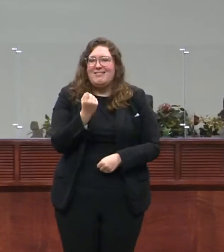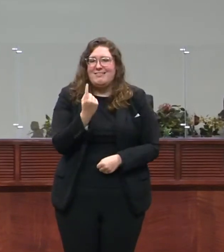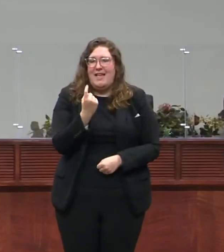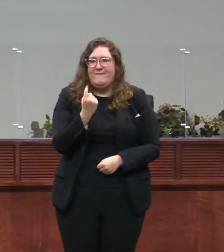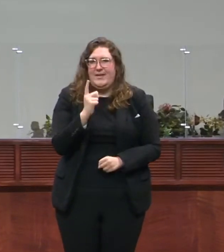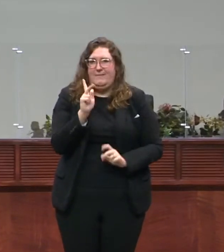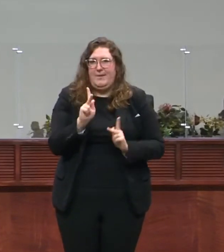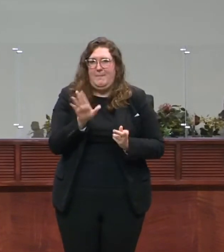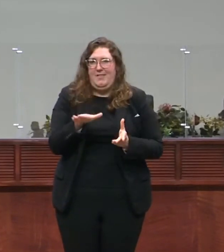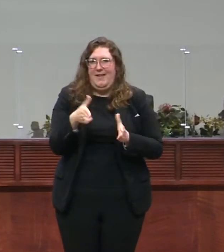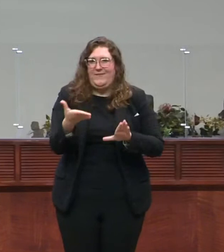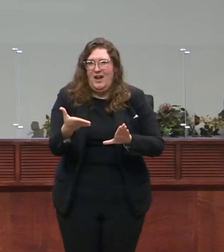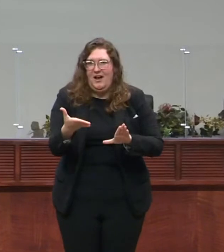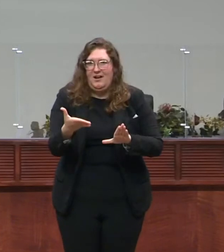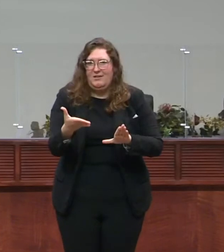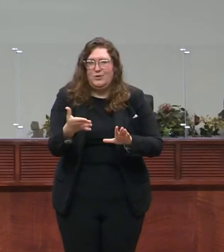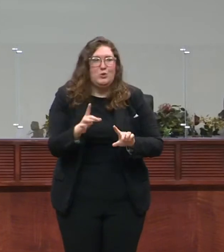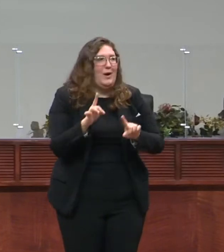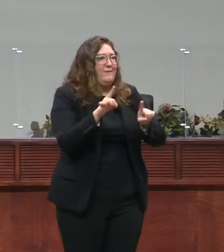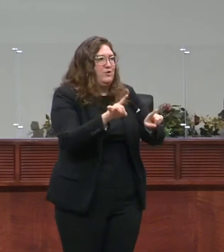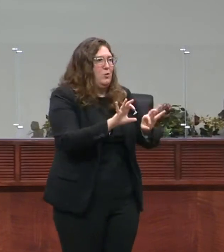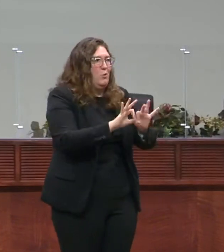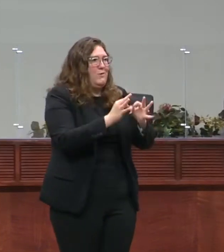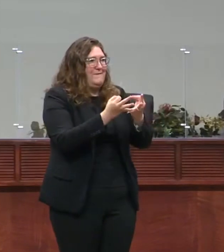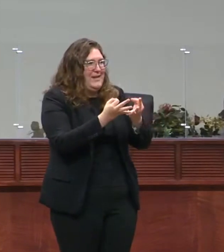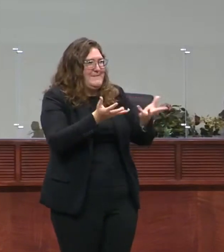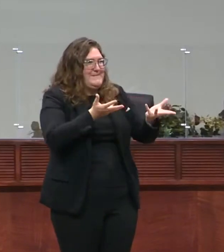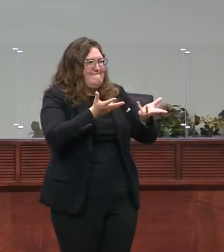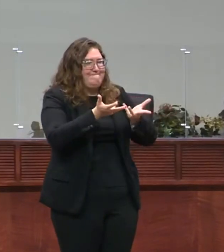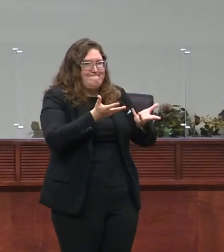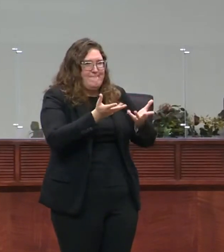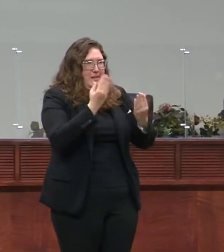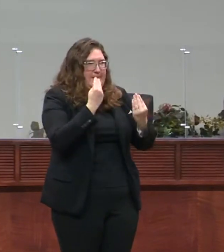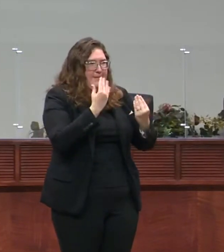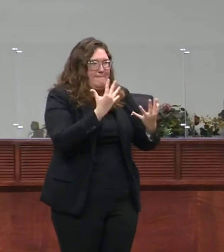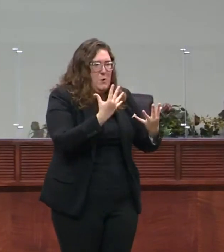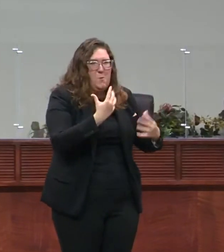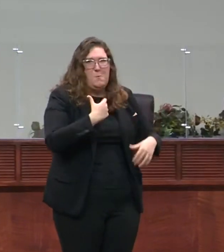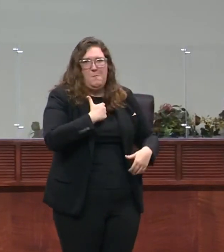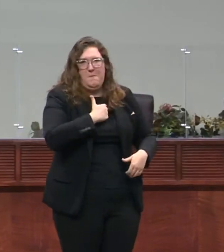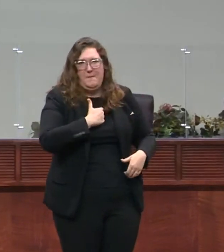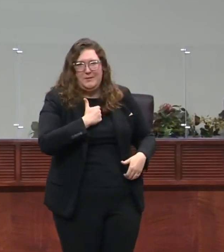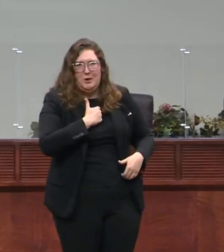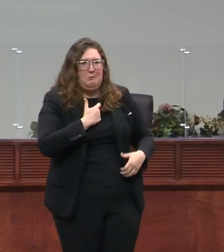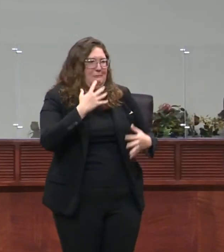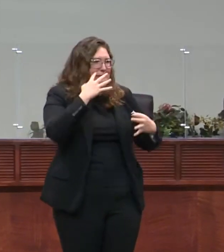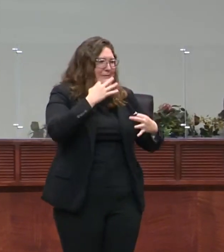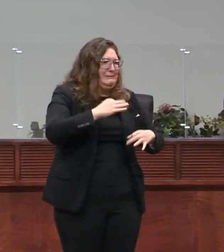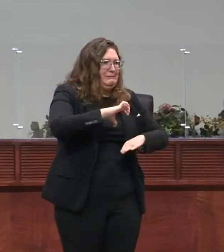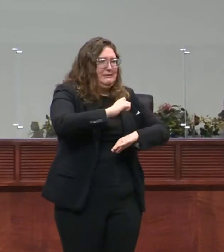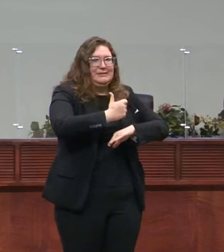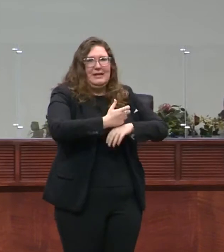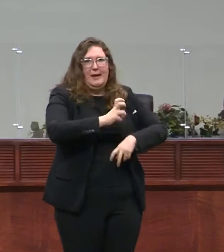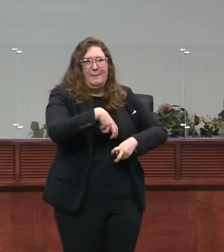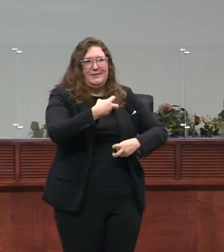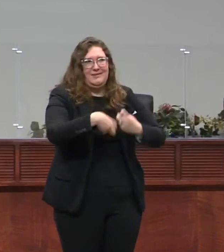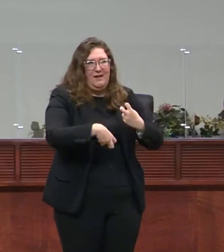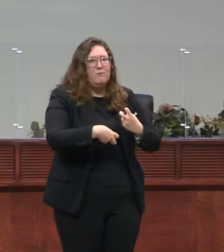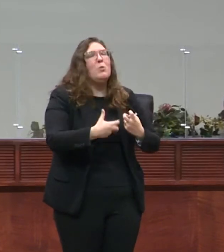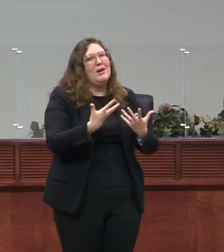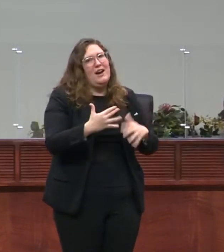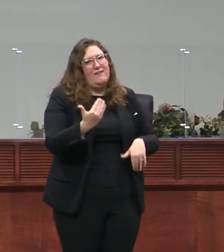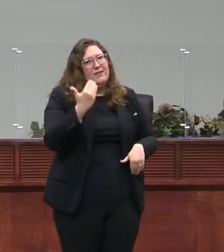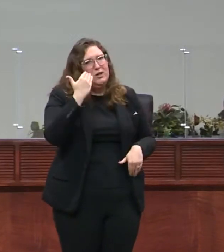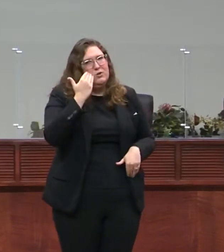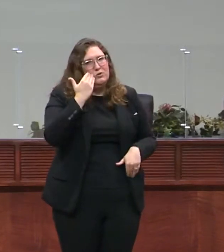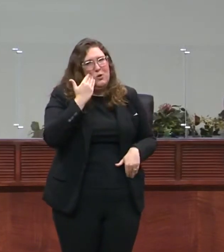and make some tough decisions sometimes when I knew that we were potentially sending the law enforcement officers into